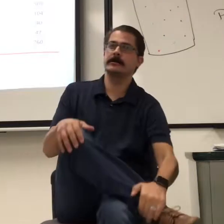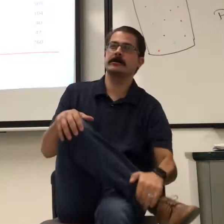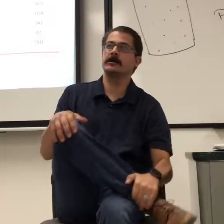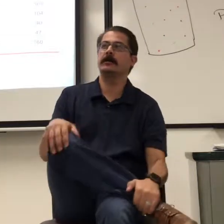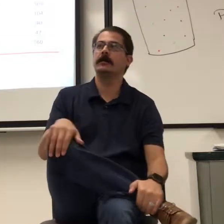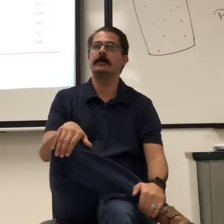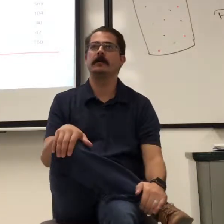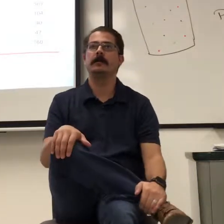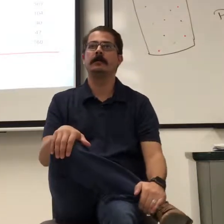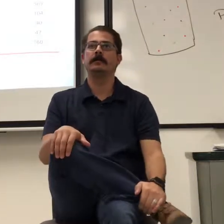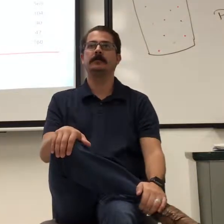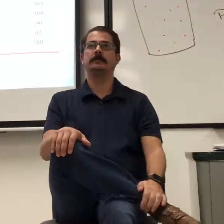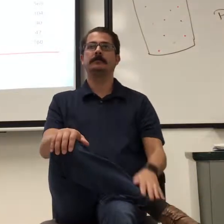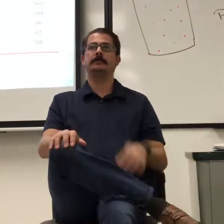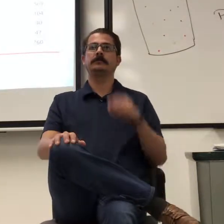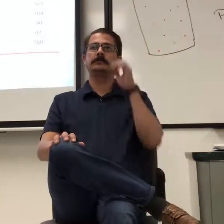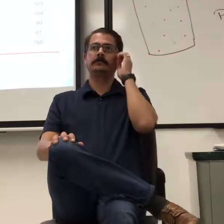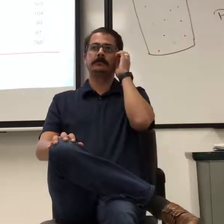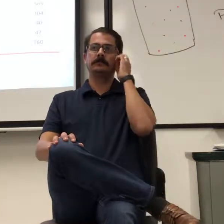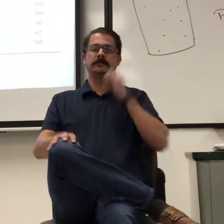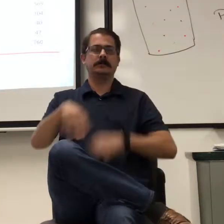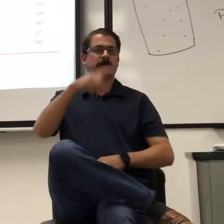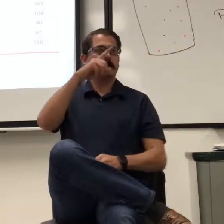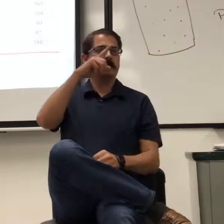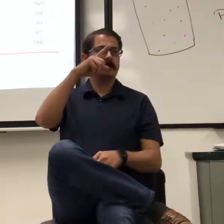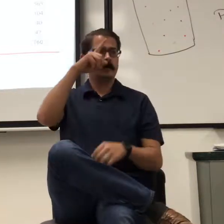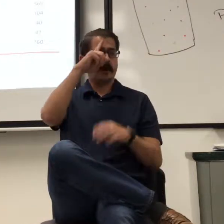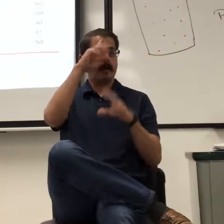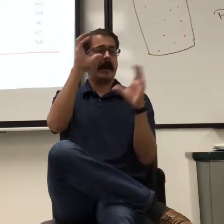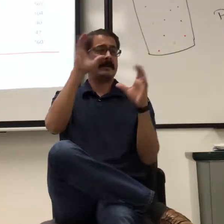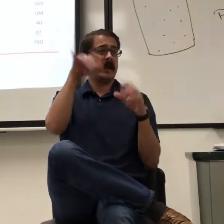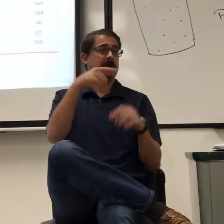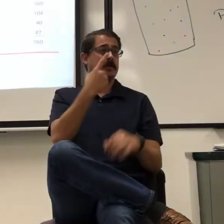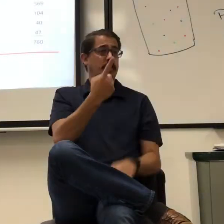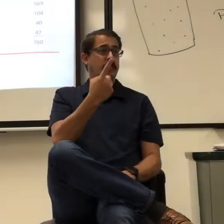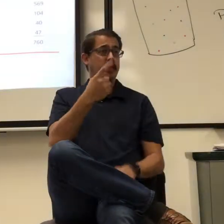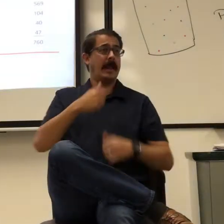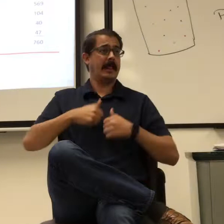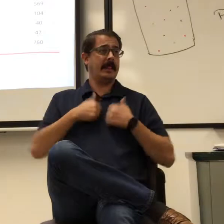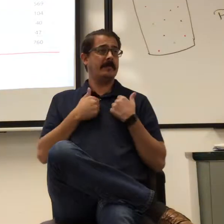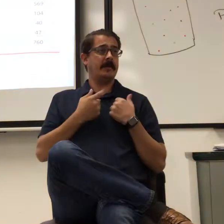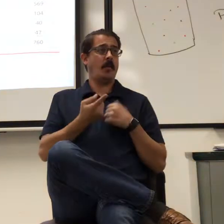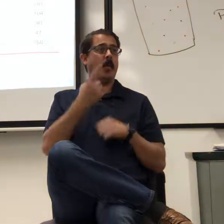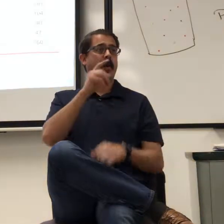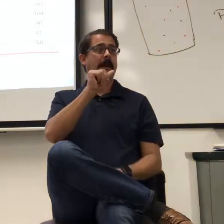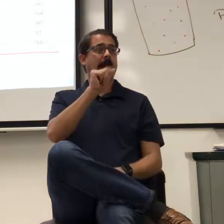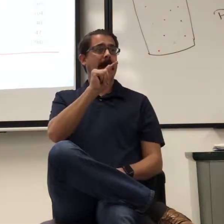So imagine that's you living under 1 atmospheric of pressure at sea level.